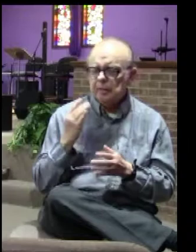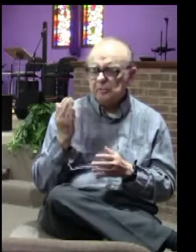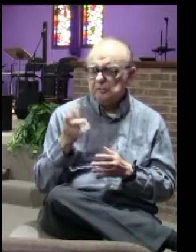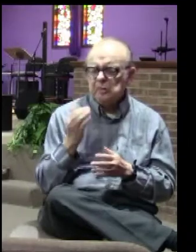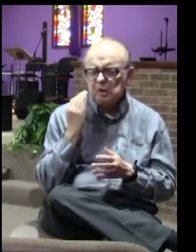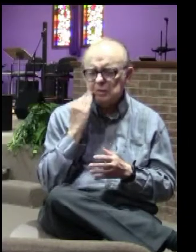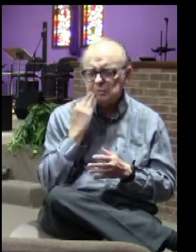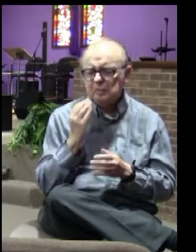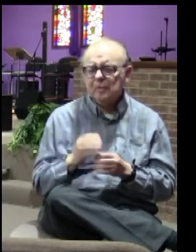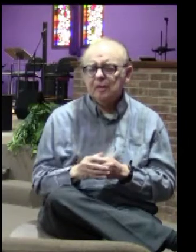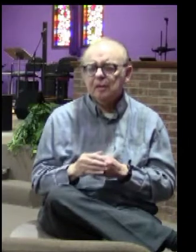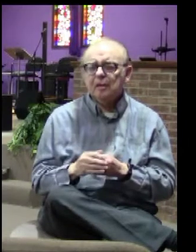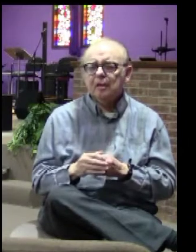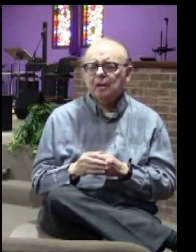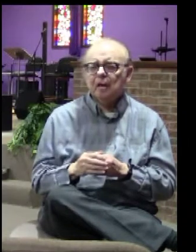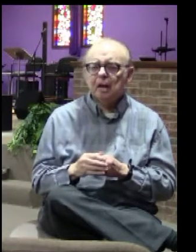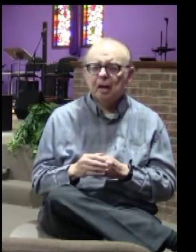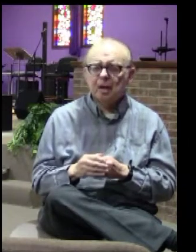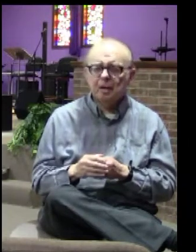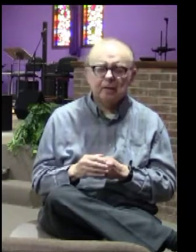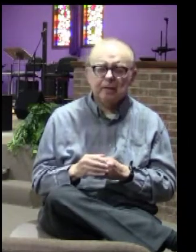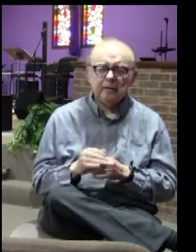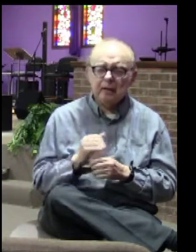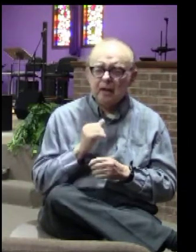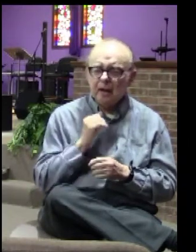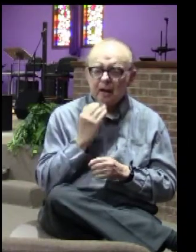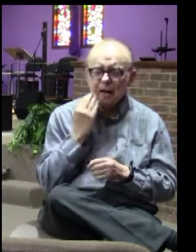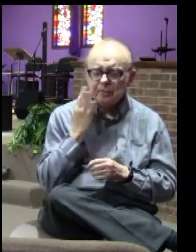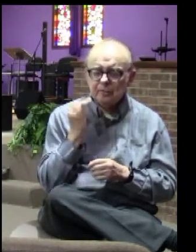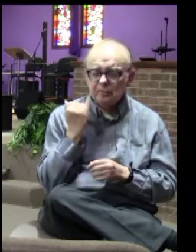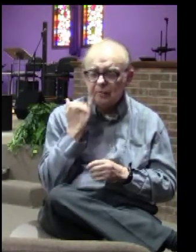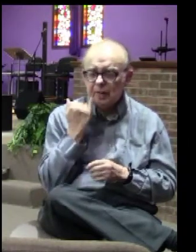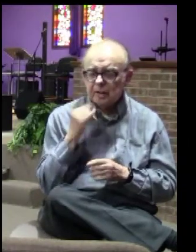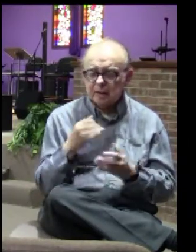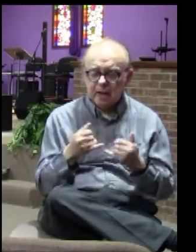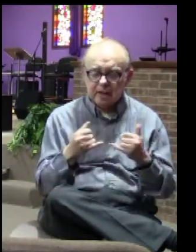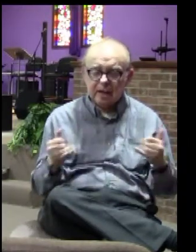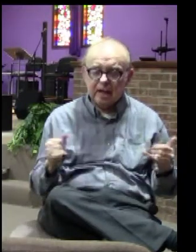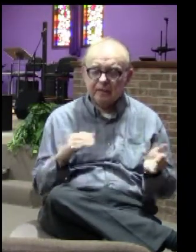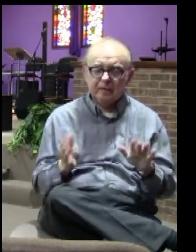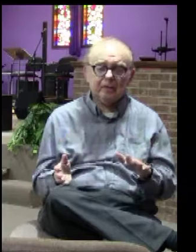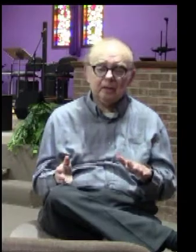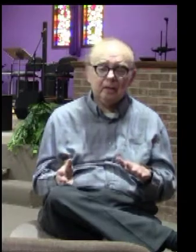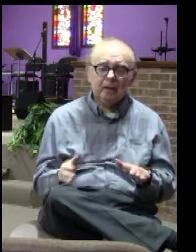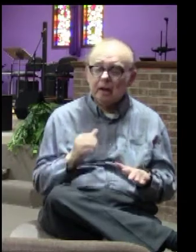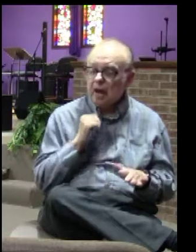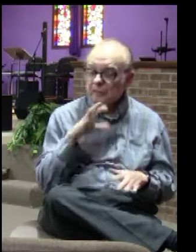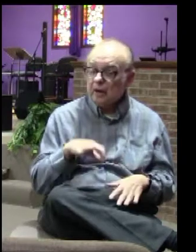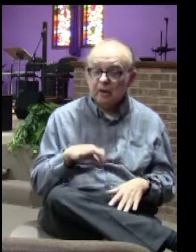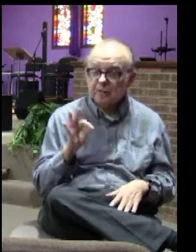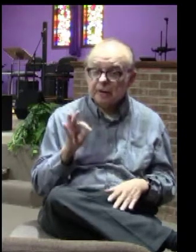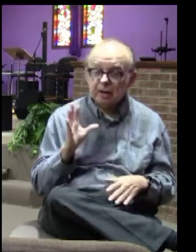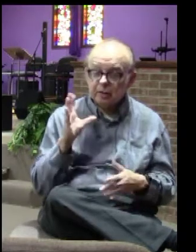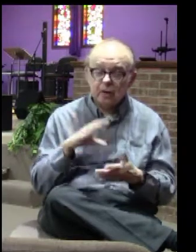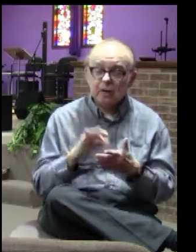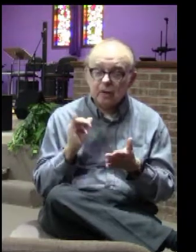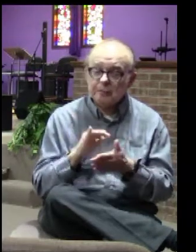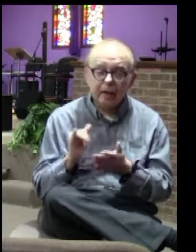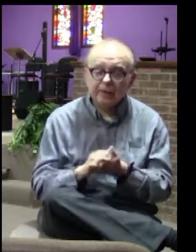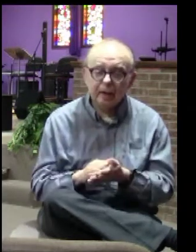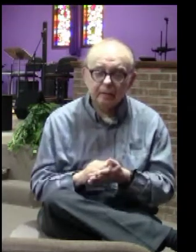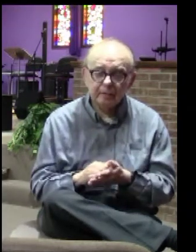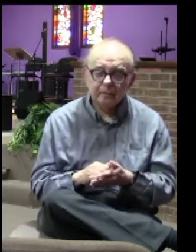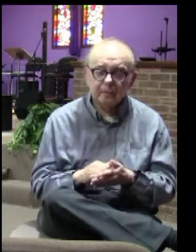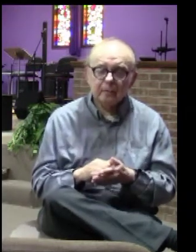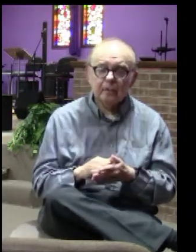know, I'm not too sure if that thing is dead. And I'm sure not going to go pick it up to find out.